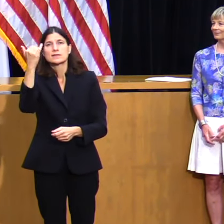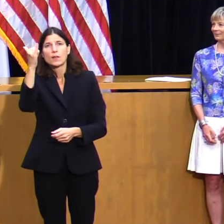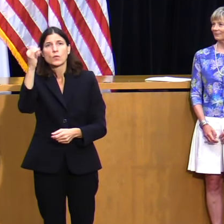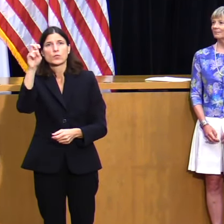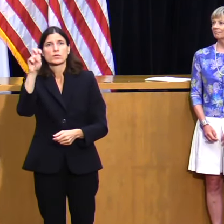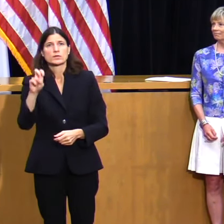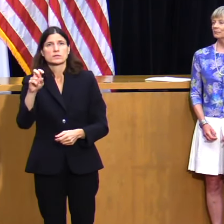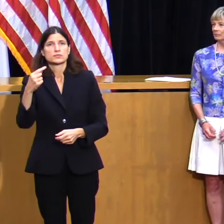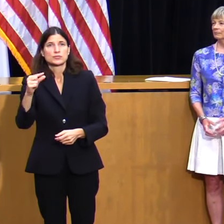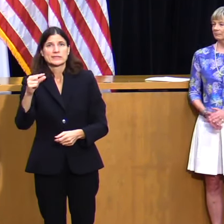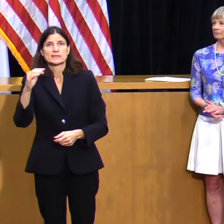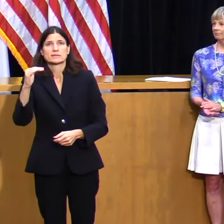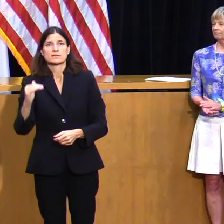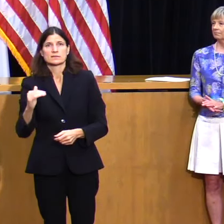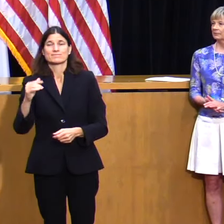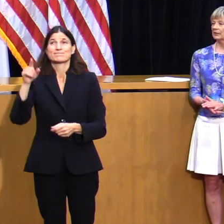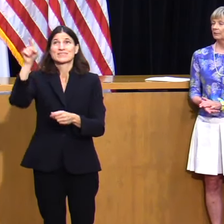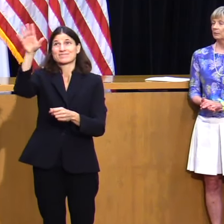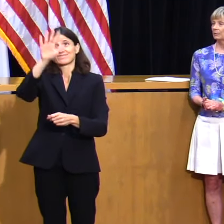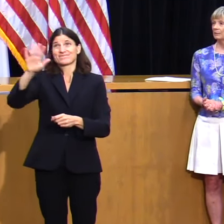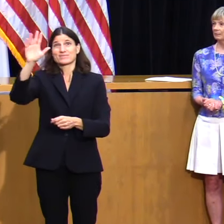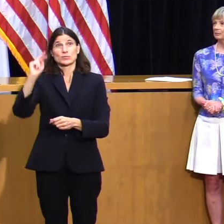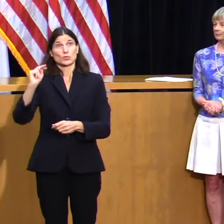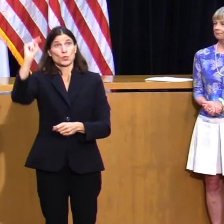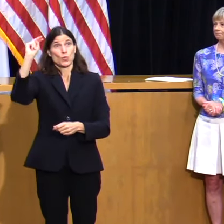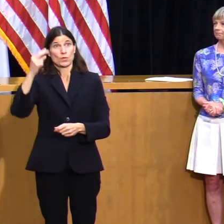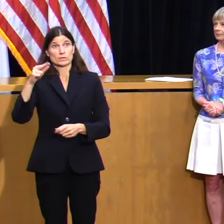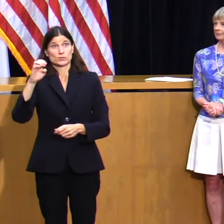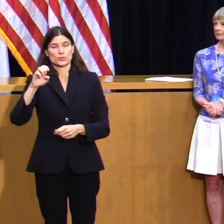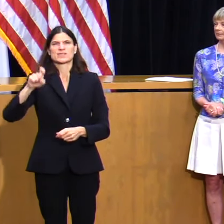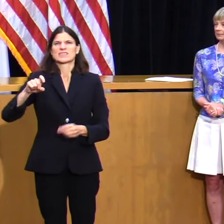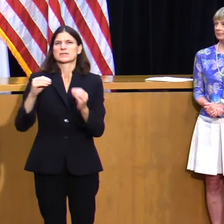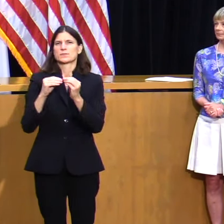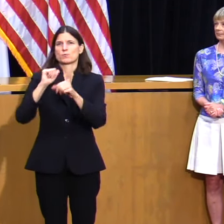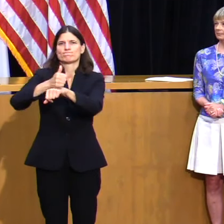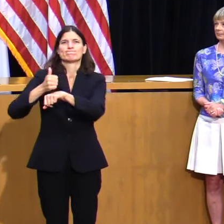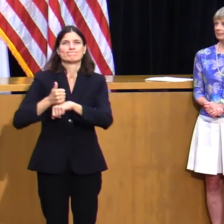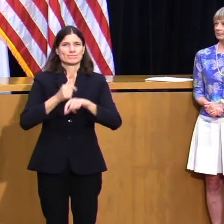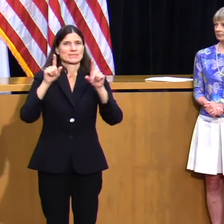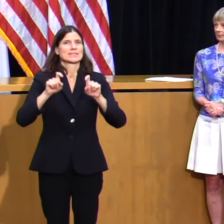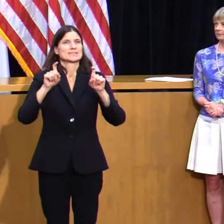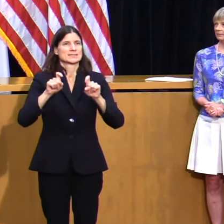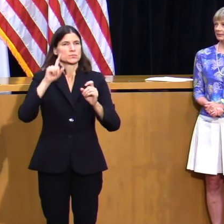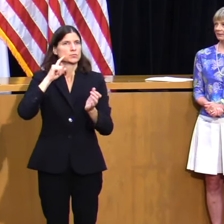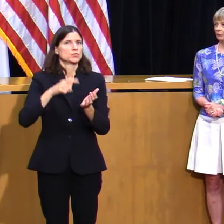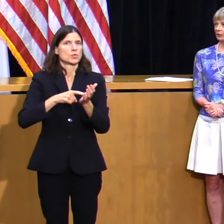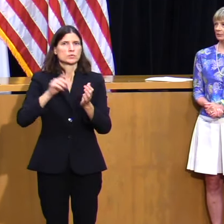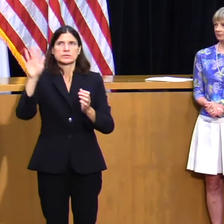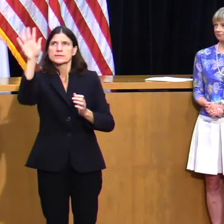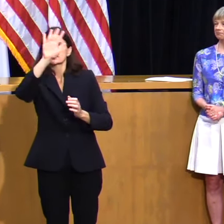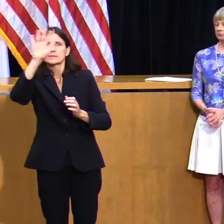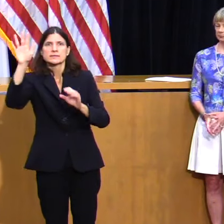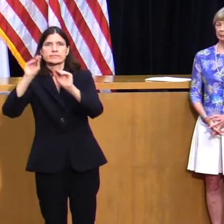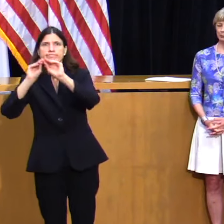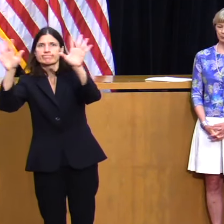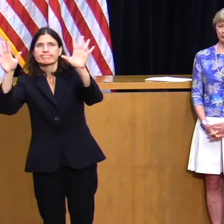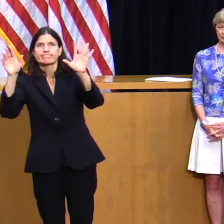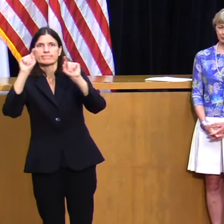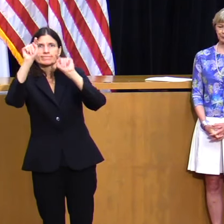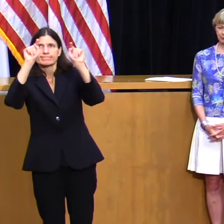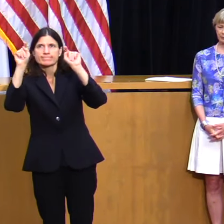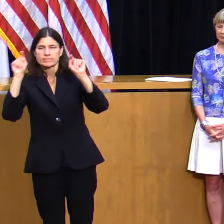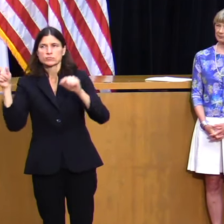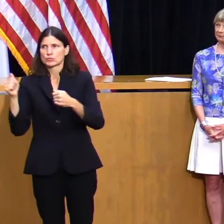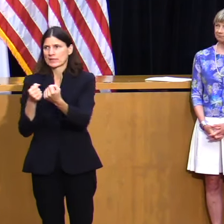capacity as well, and a pretty big dose of support for local communities around